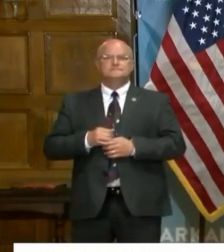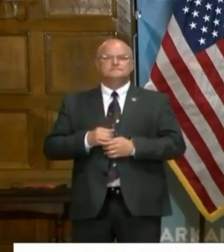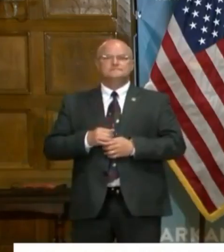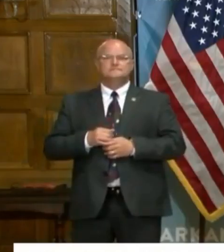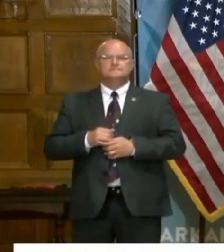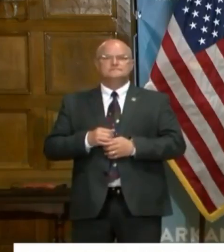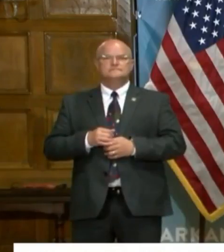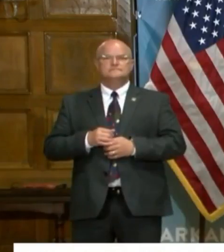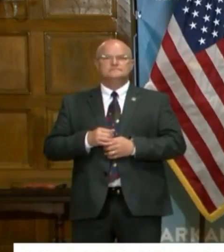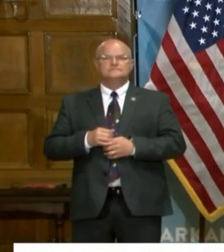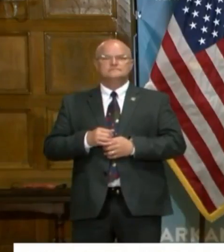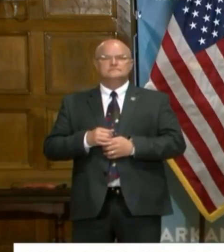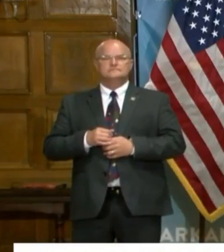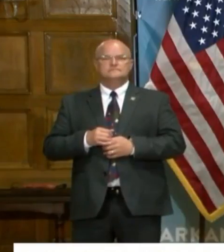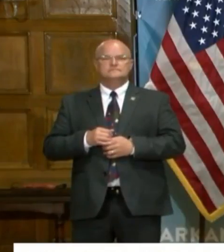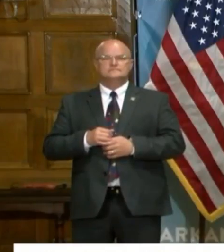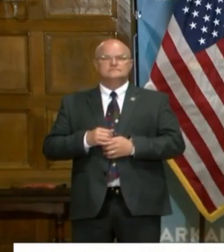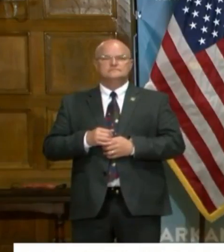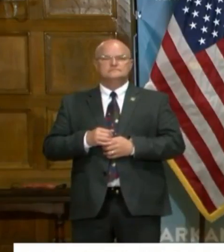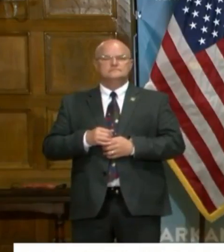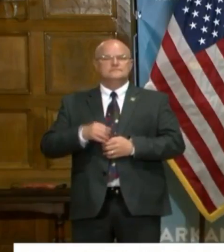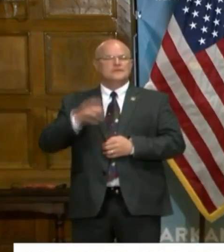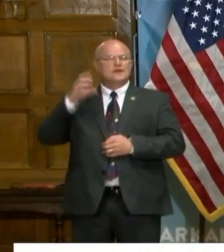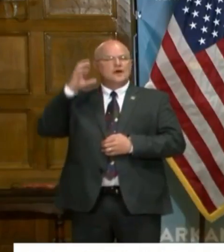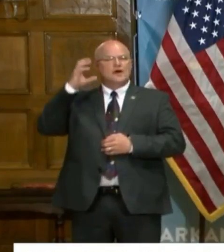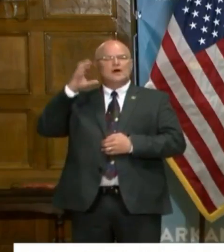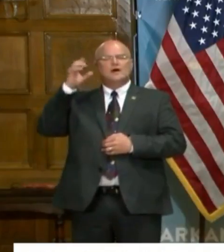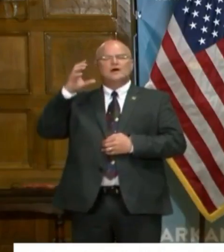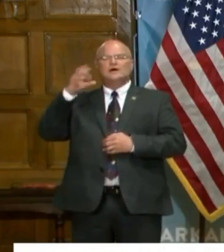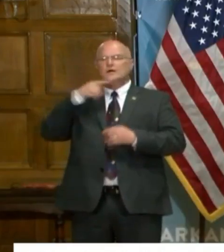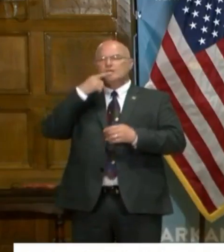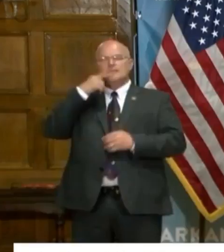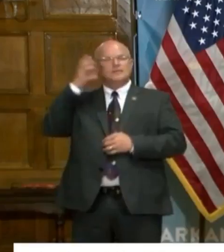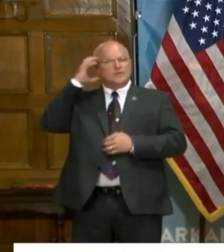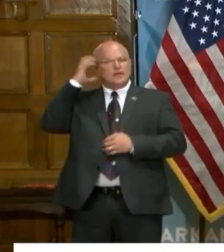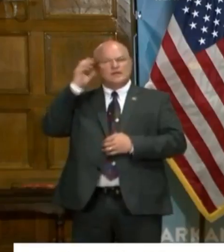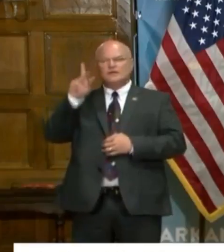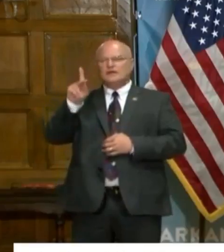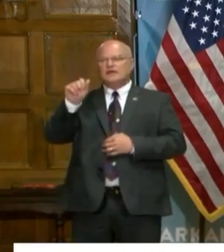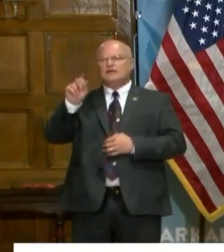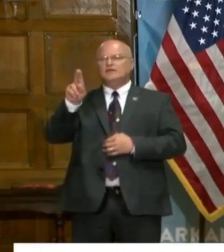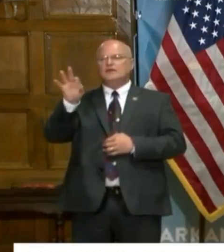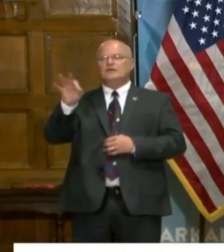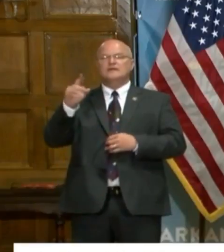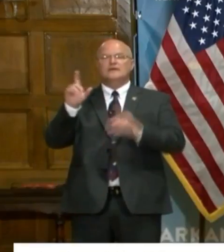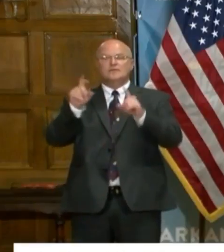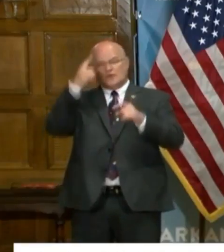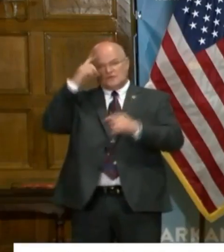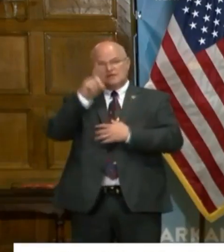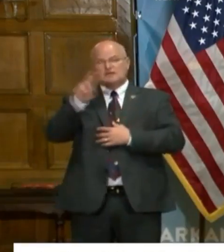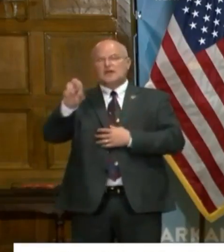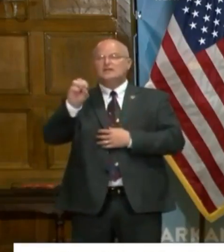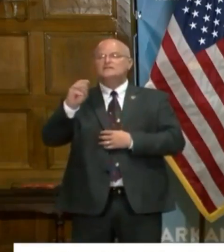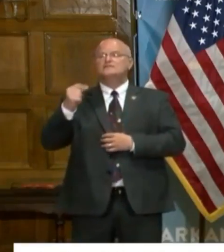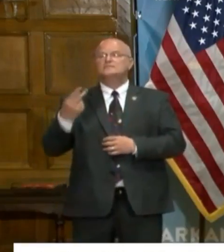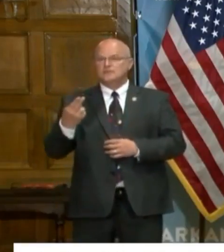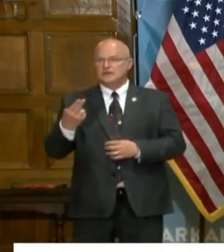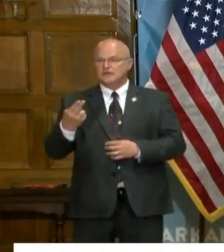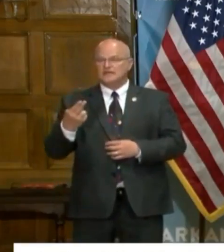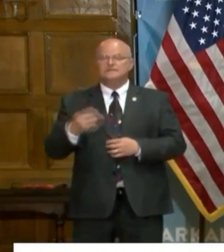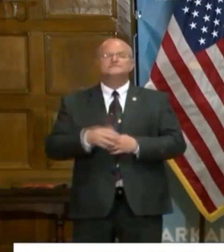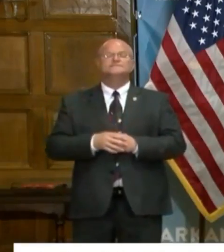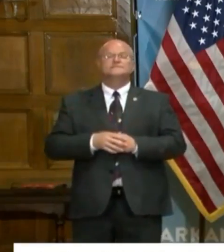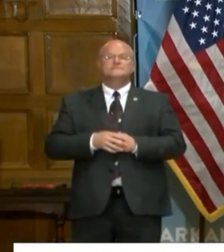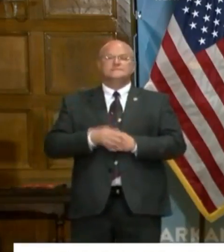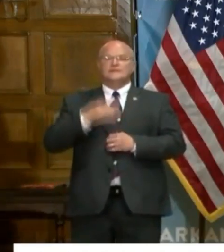Yes, Jeff. Nicholas Rowland with Public Radio, KUAF. I have a question for Dr. Smith. Okay, sure. And there's a